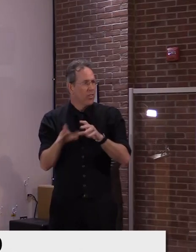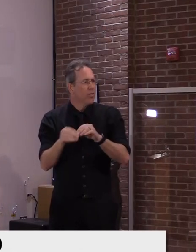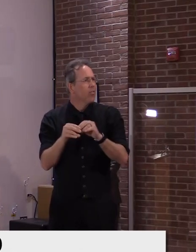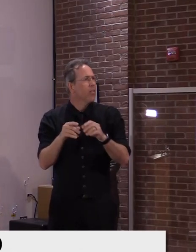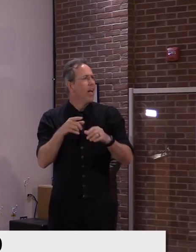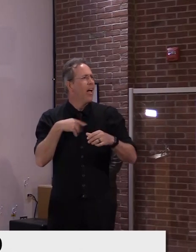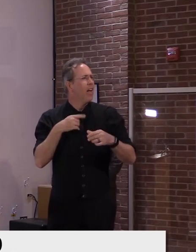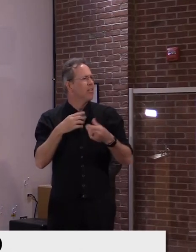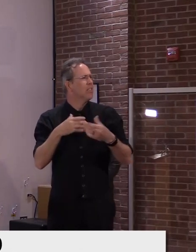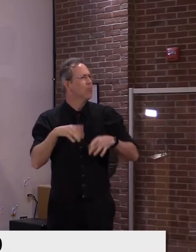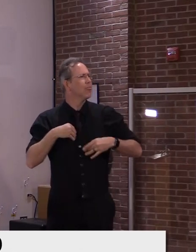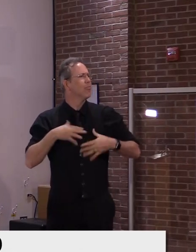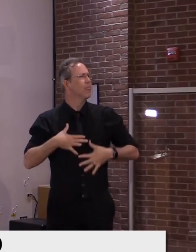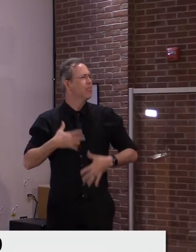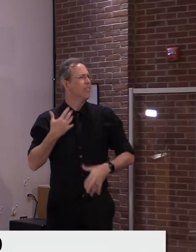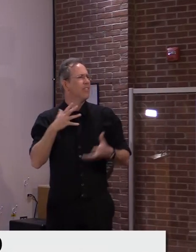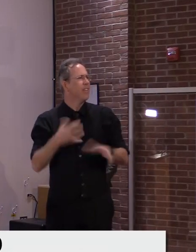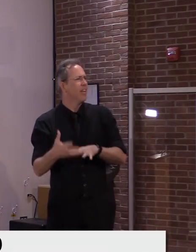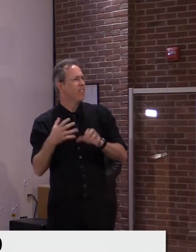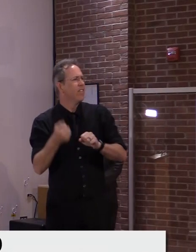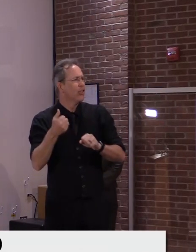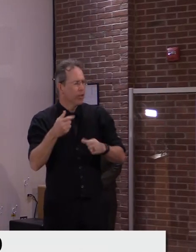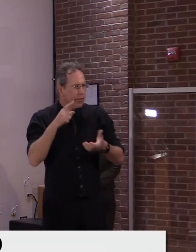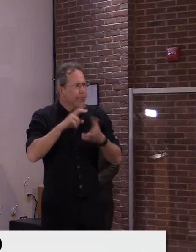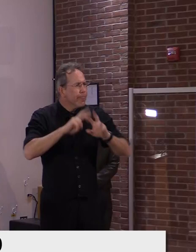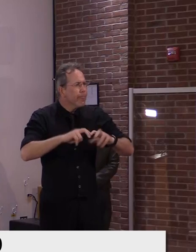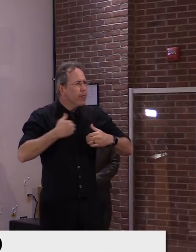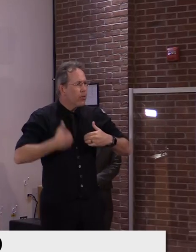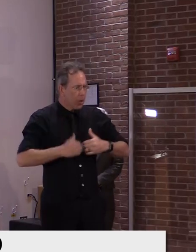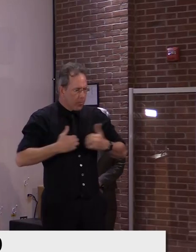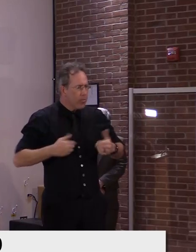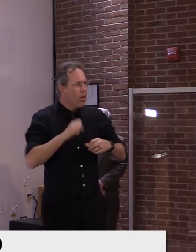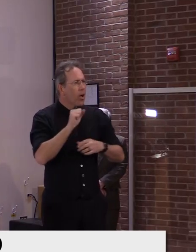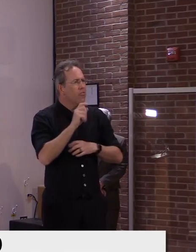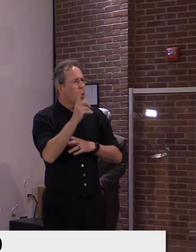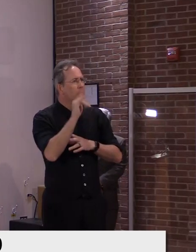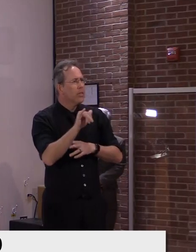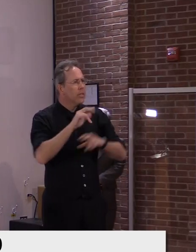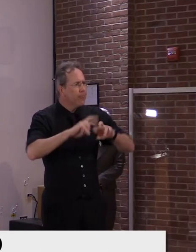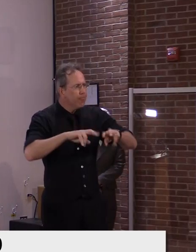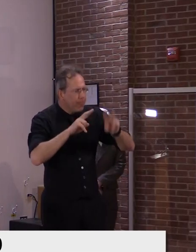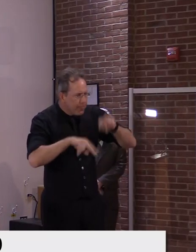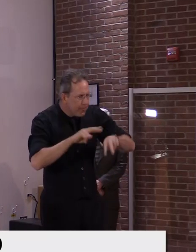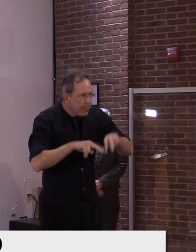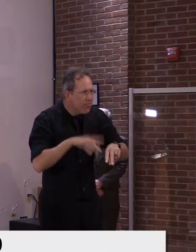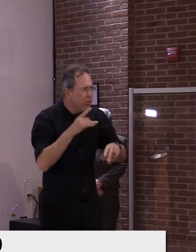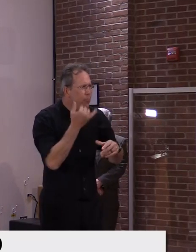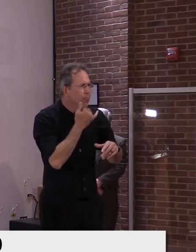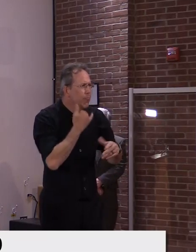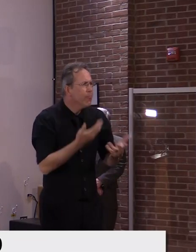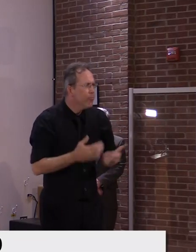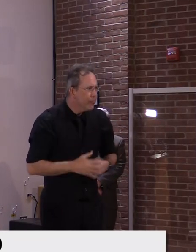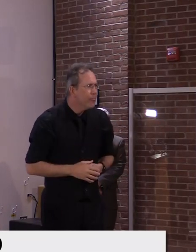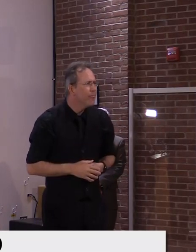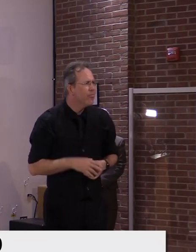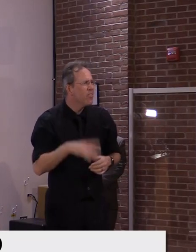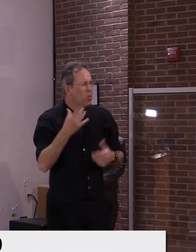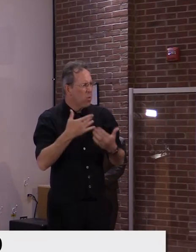COVID era as, I better look for everything. And make sure that there was no obvious reason that this person